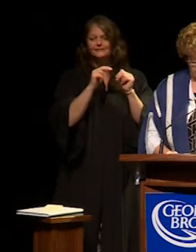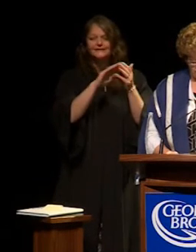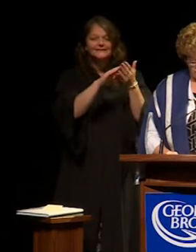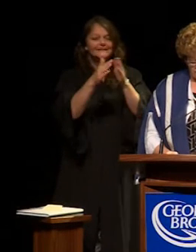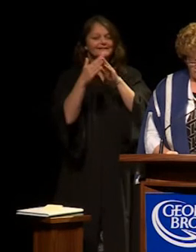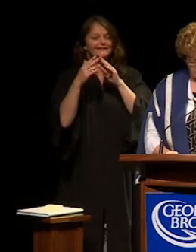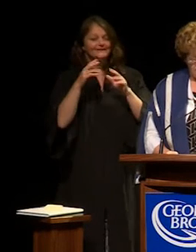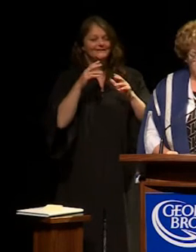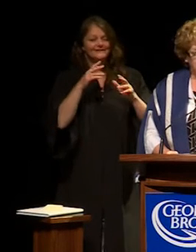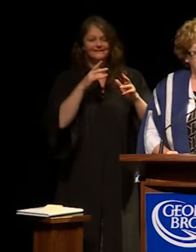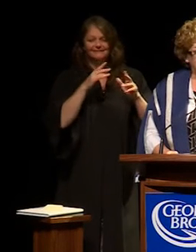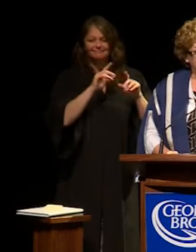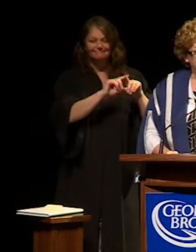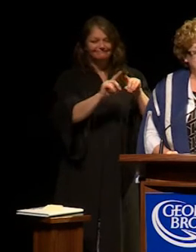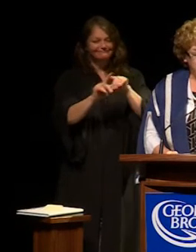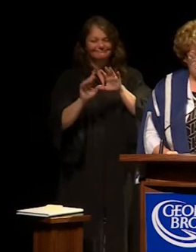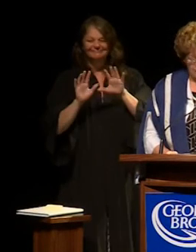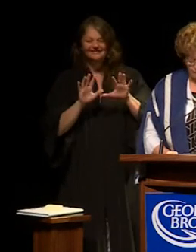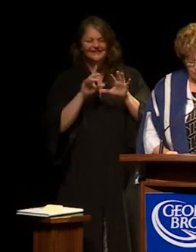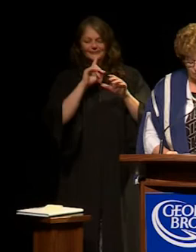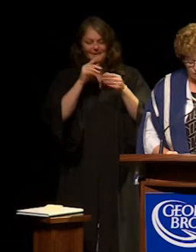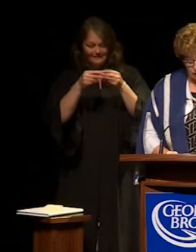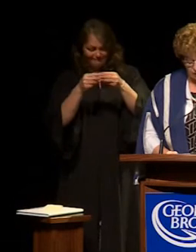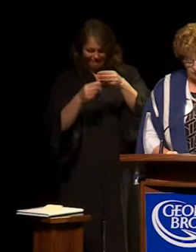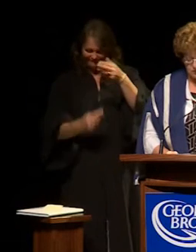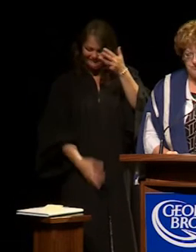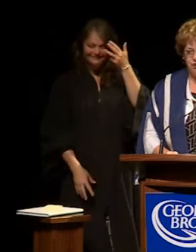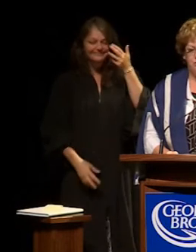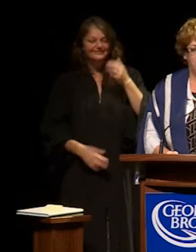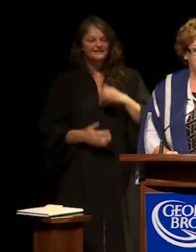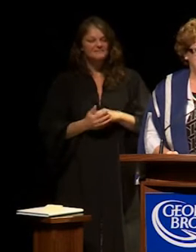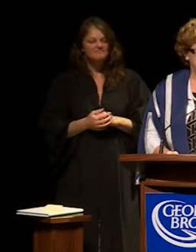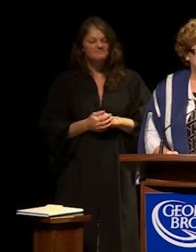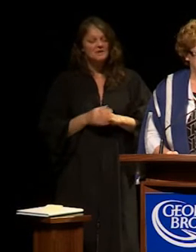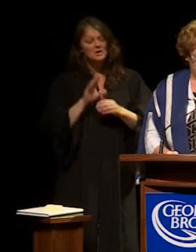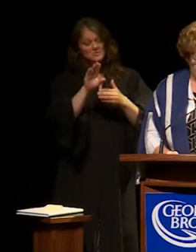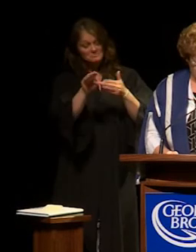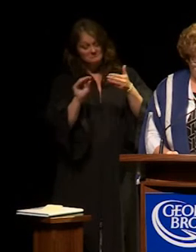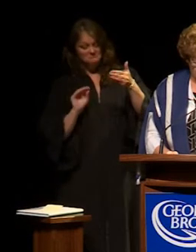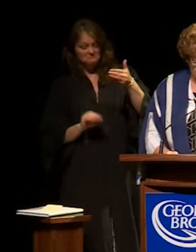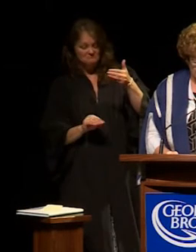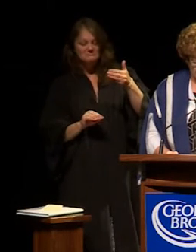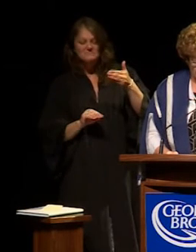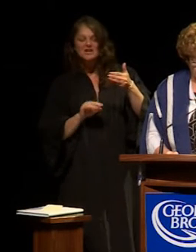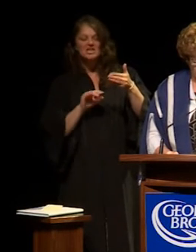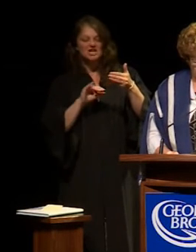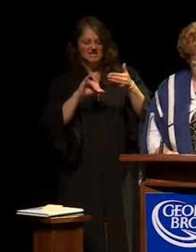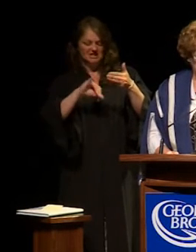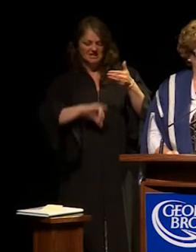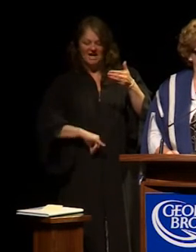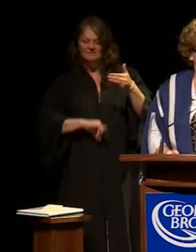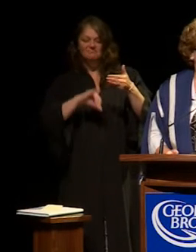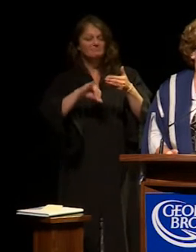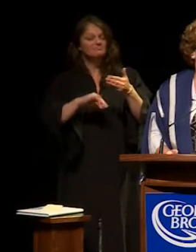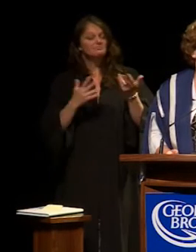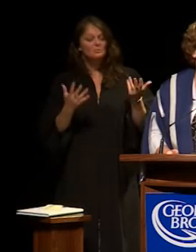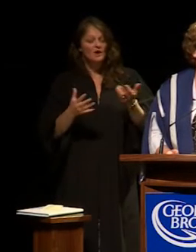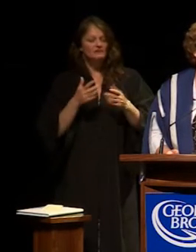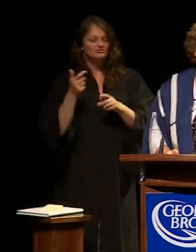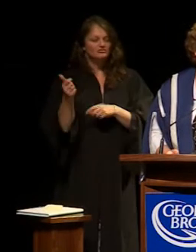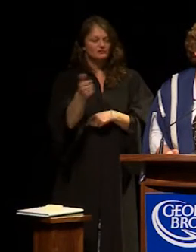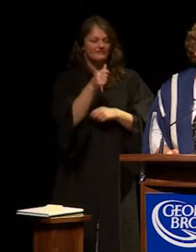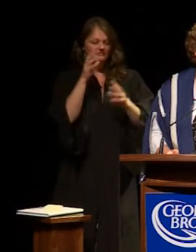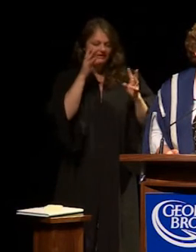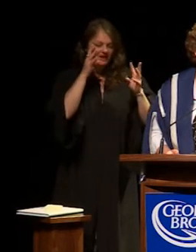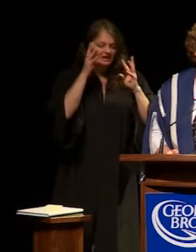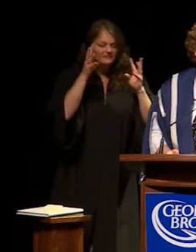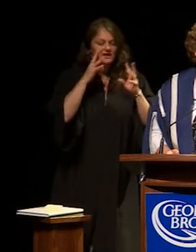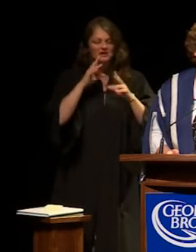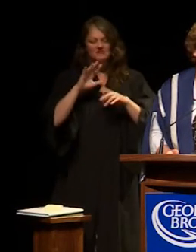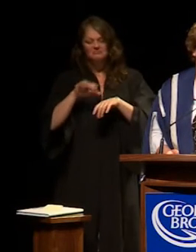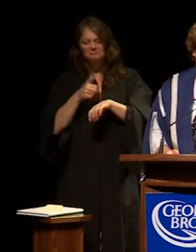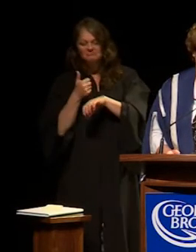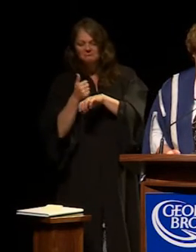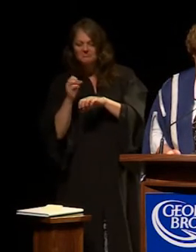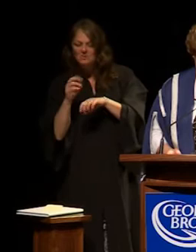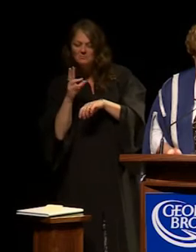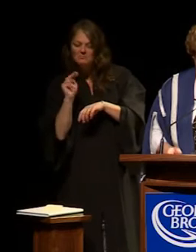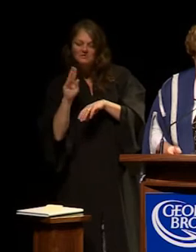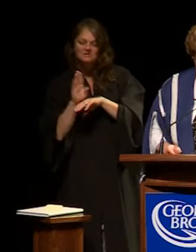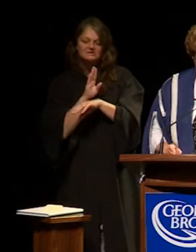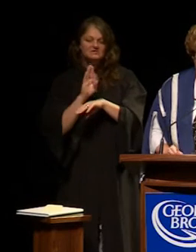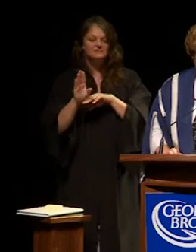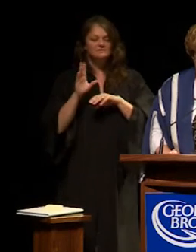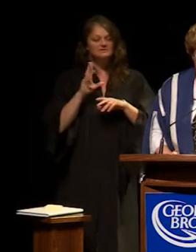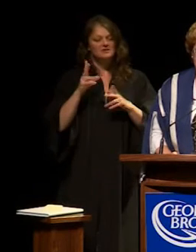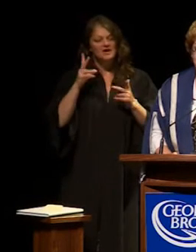on. Like those who came before you, you are a class of innovators and problem solvers, entrepreneurs, and future